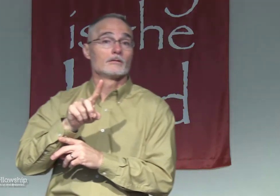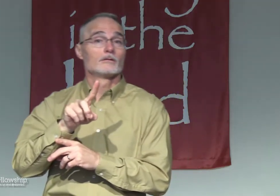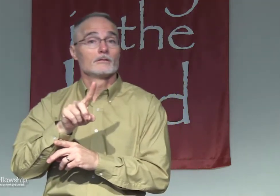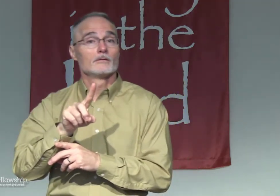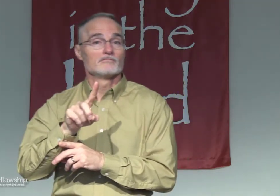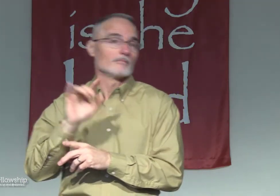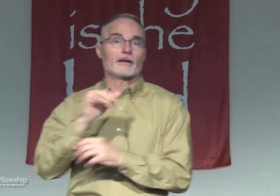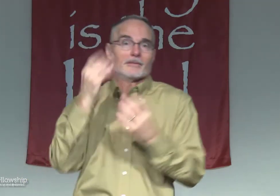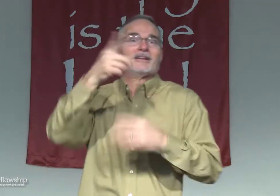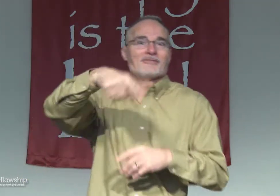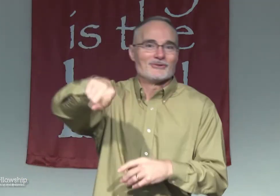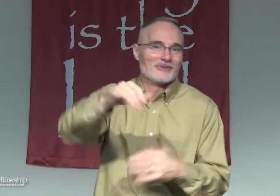So last month,